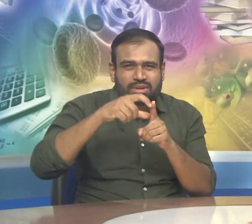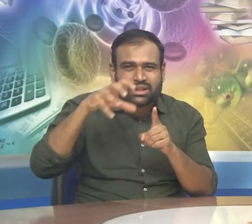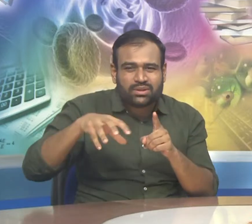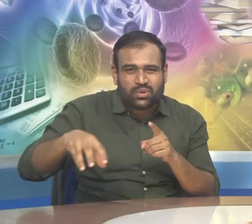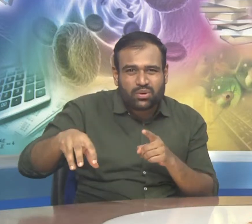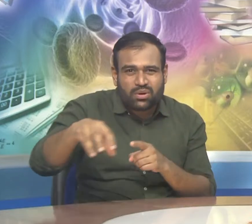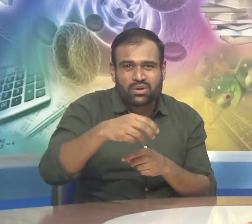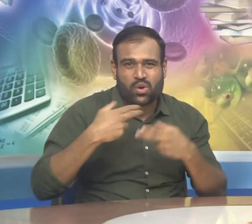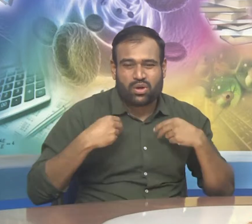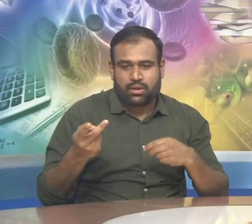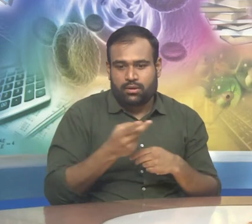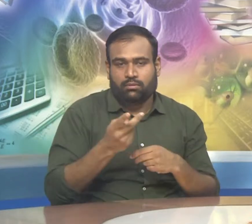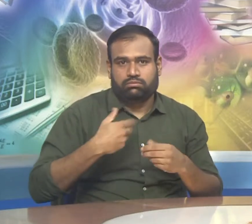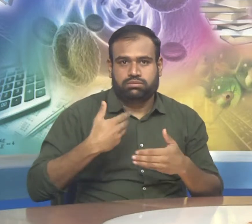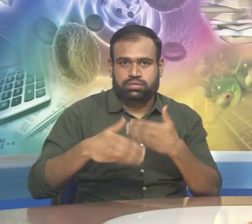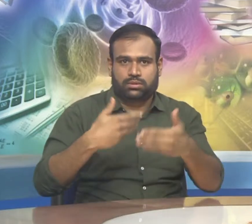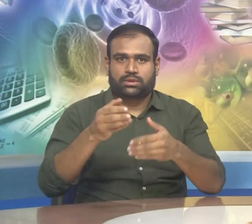subordinate courts.